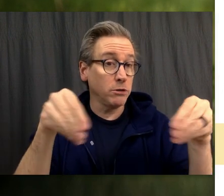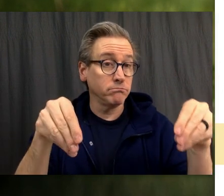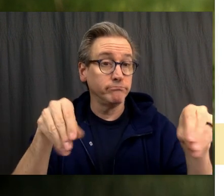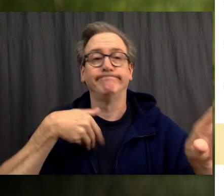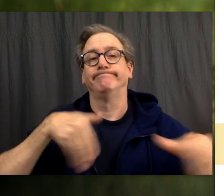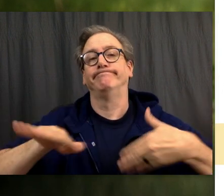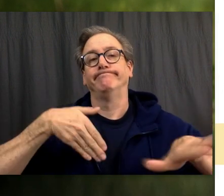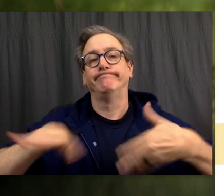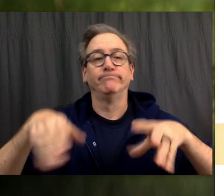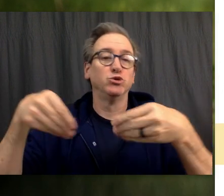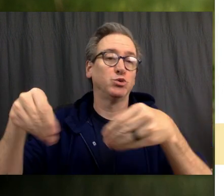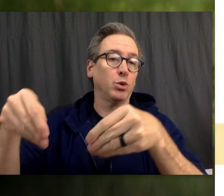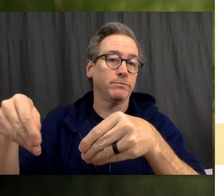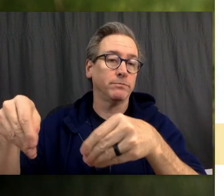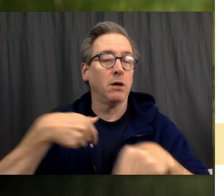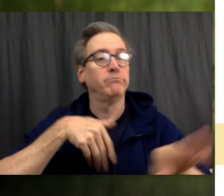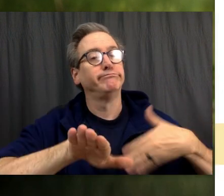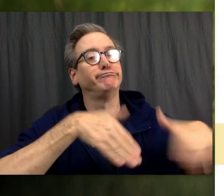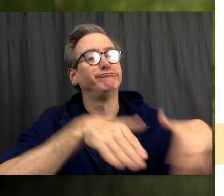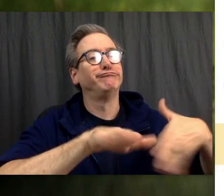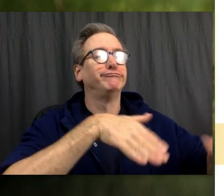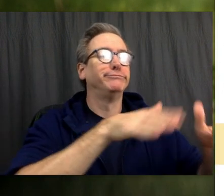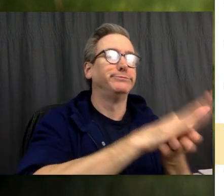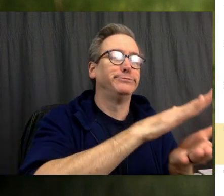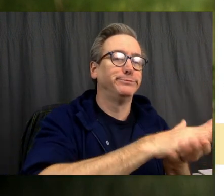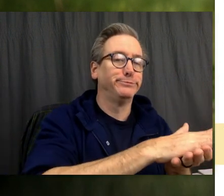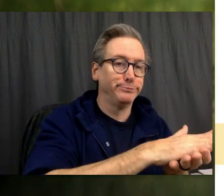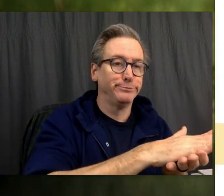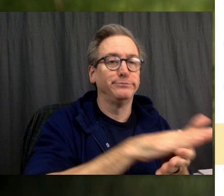Store. Store.